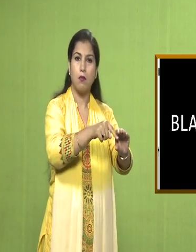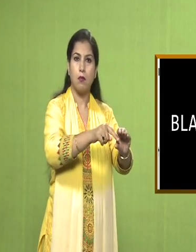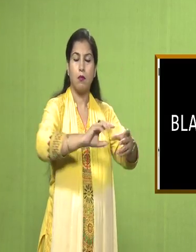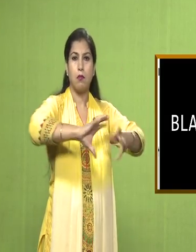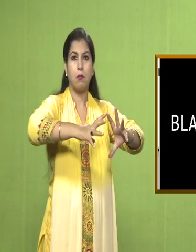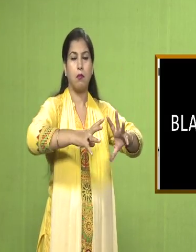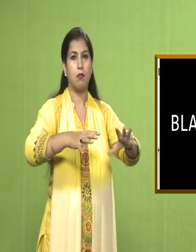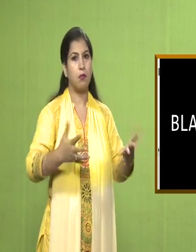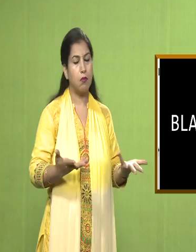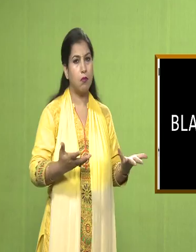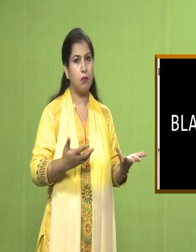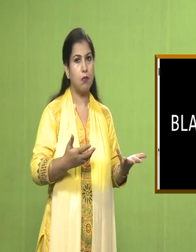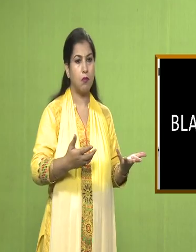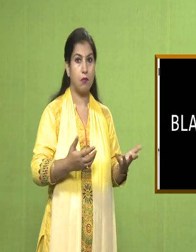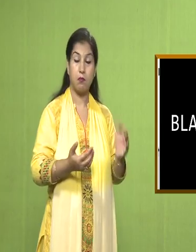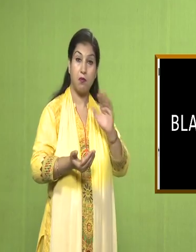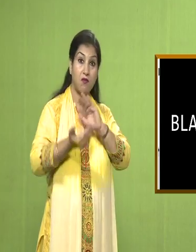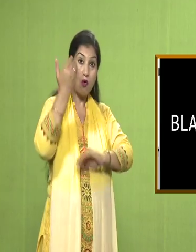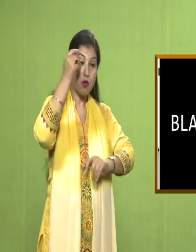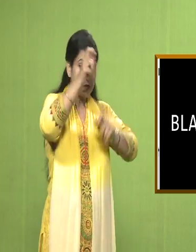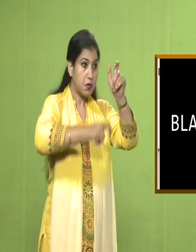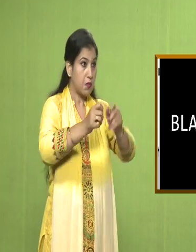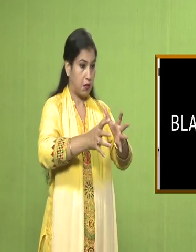and also less in number.